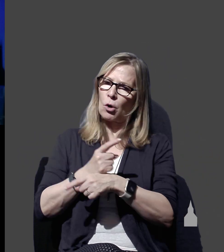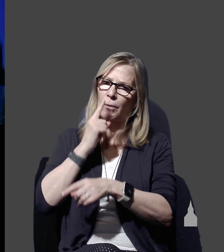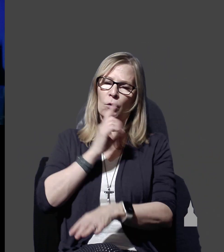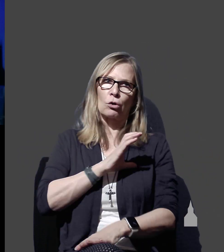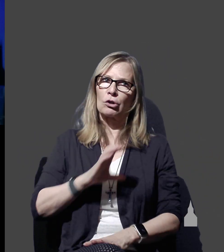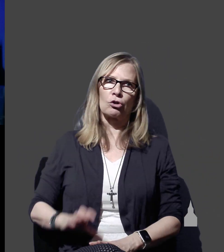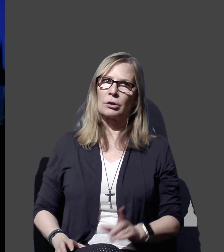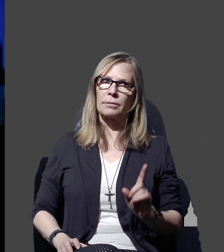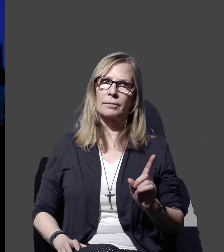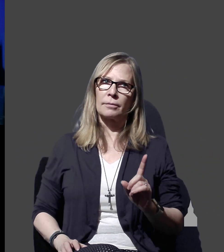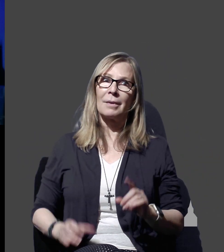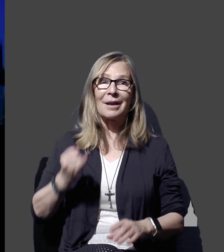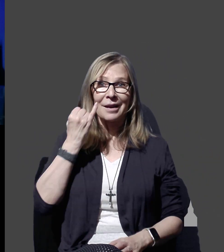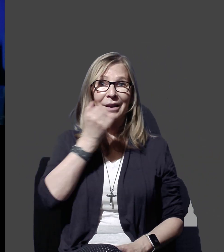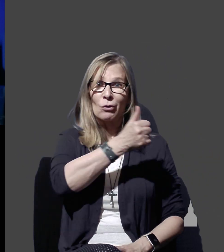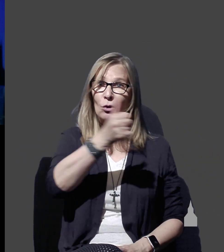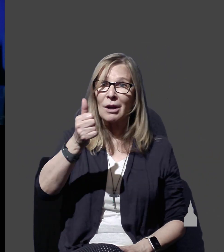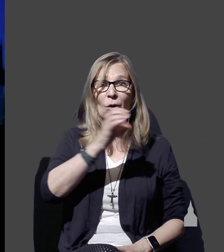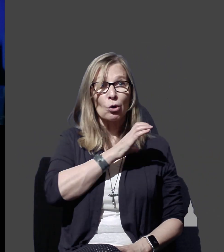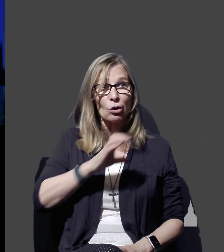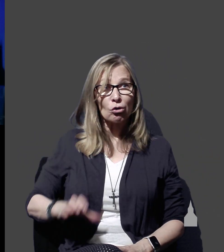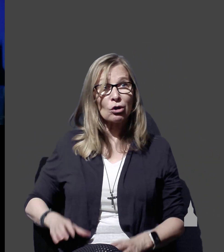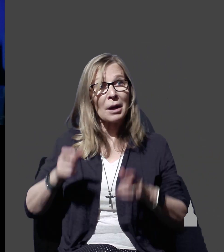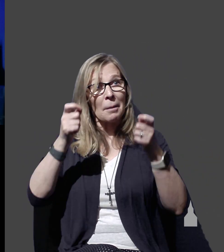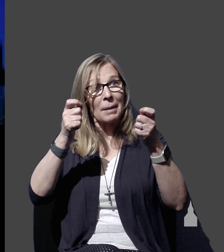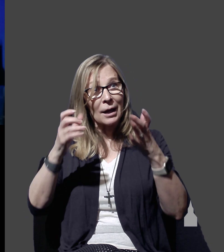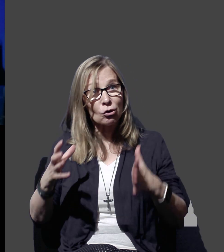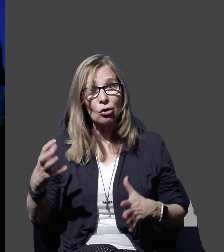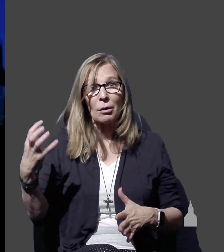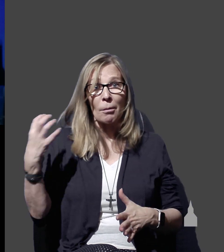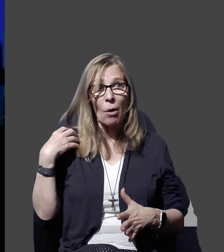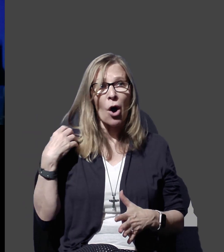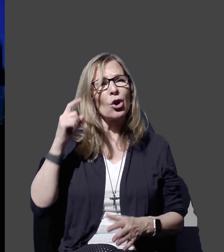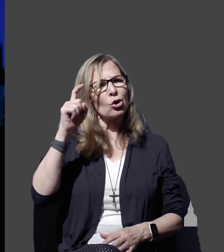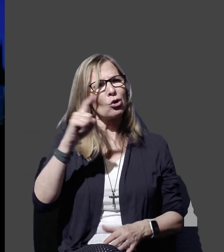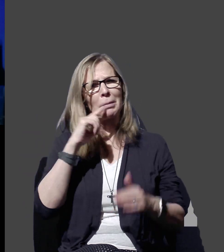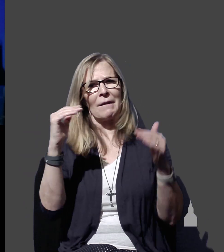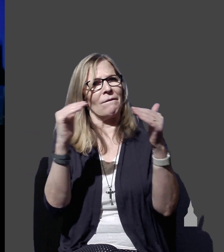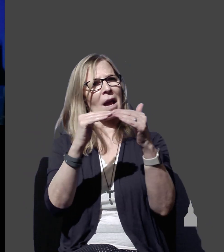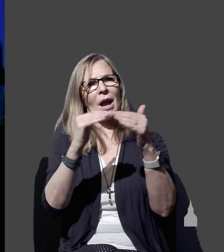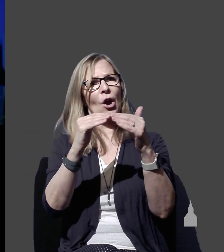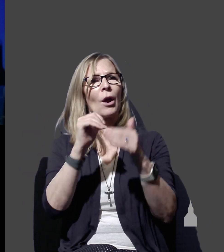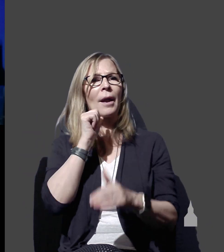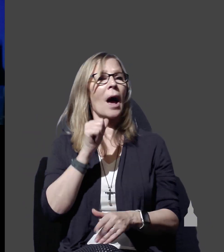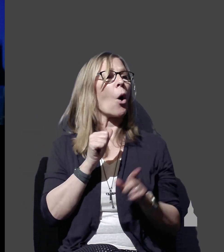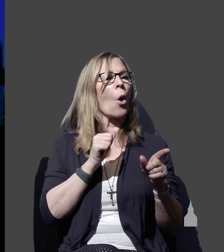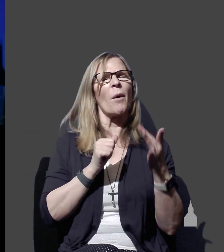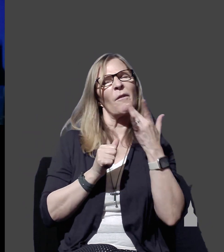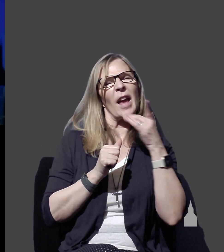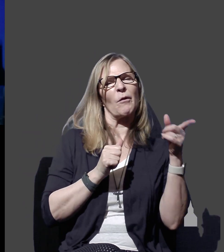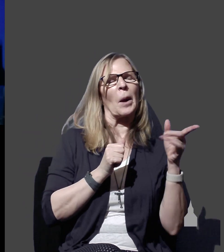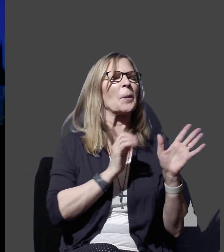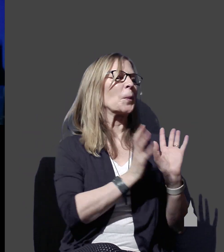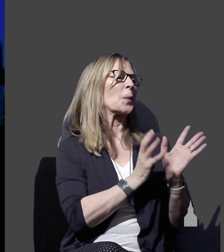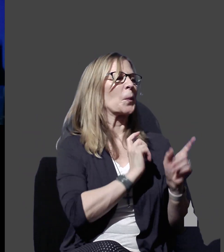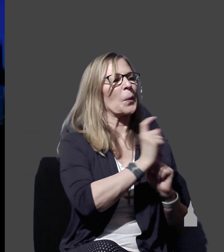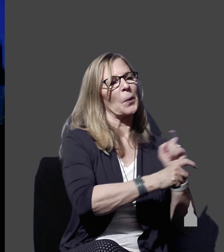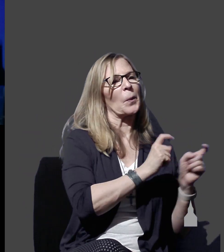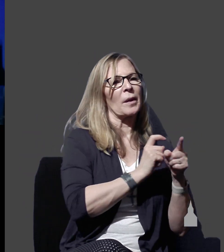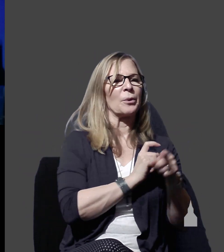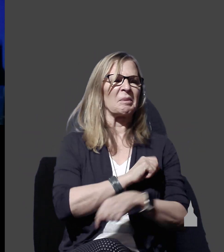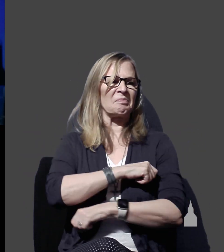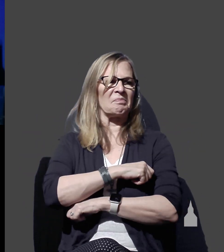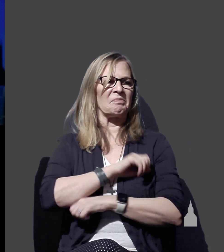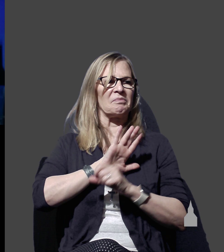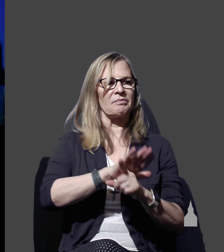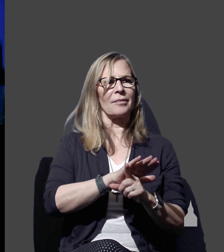If you're a Christian employer, a Christian manager, you should be fair. You should not play favorites. You should treat your employees kindly